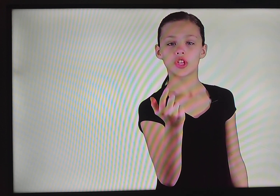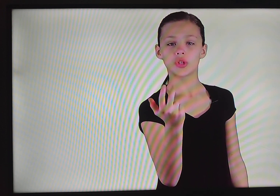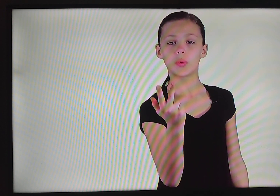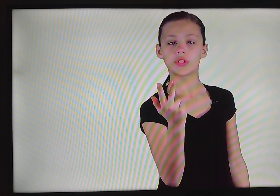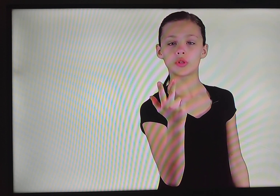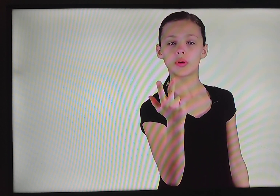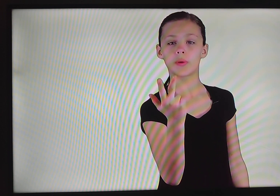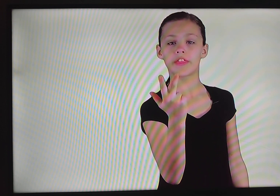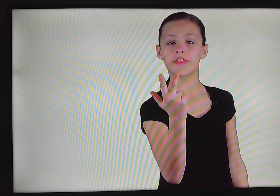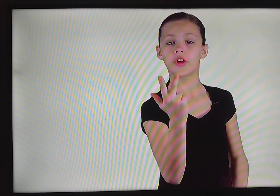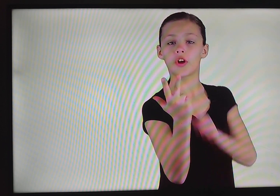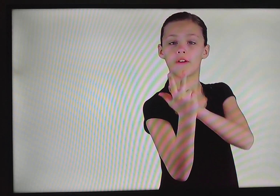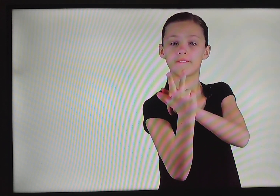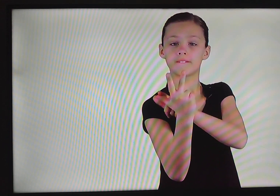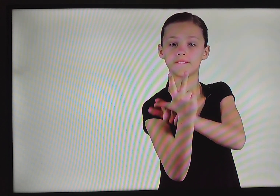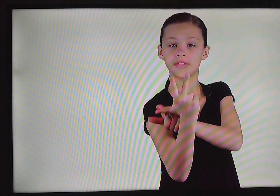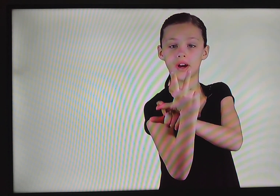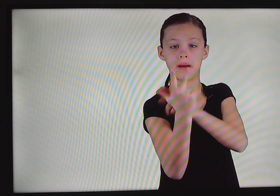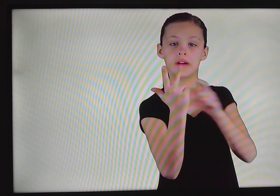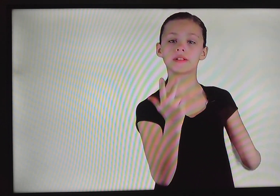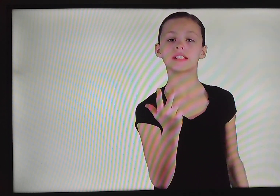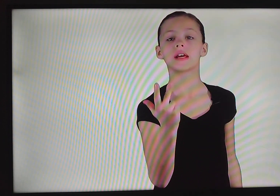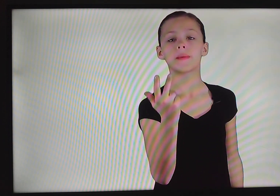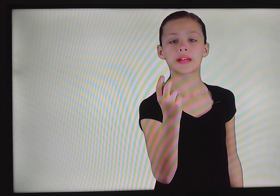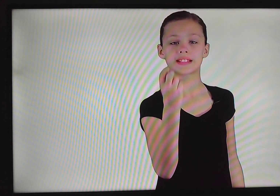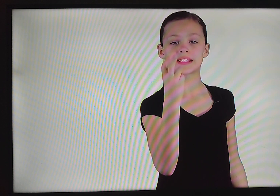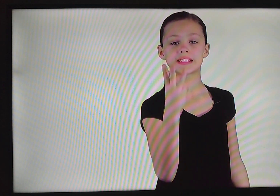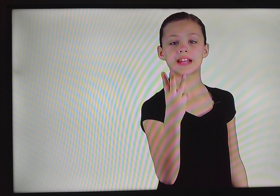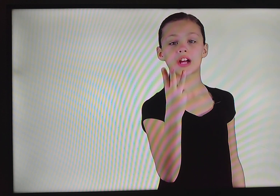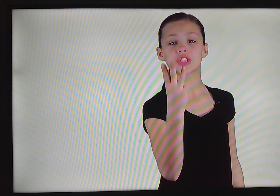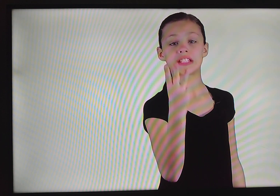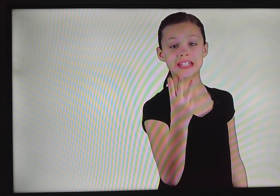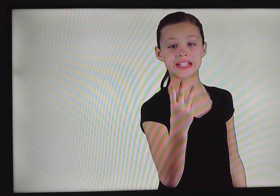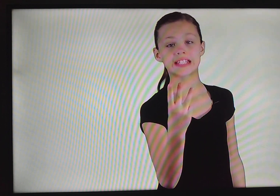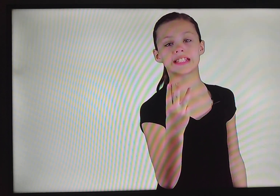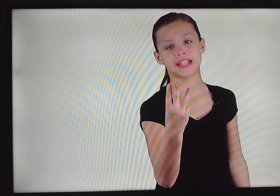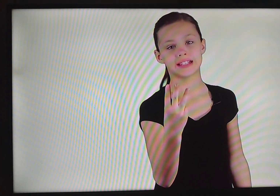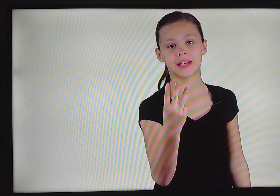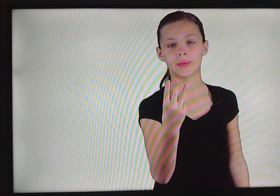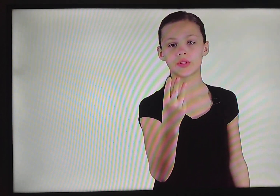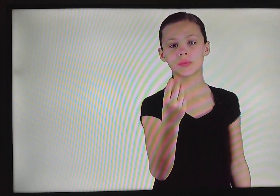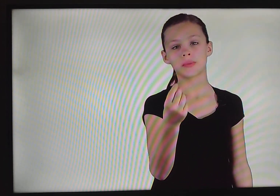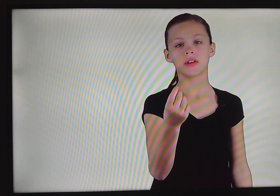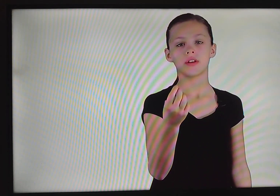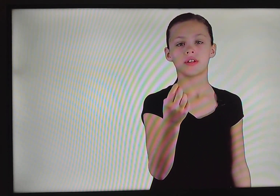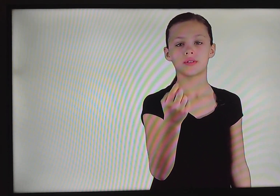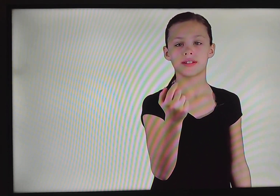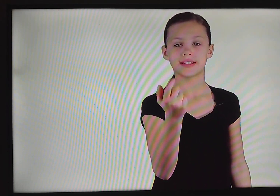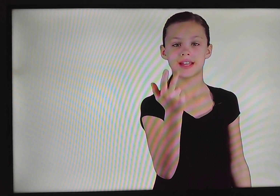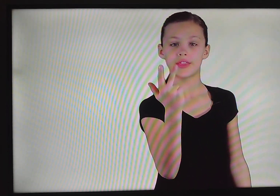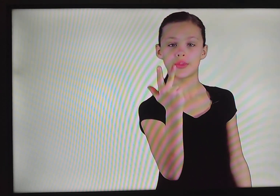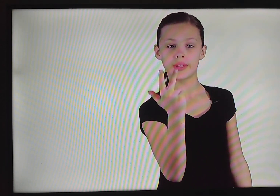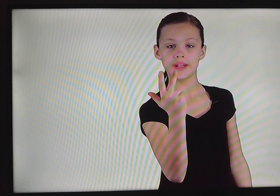you do it with your thumb out because this is actually six in sign language so as I said three